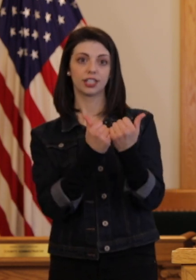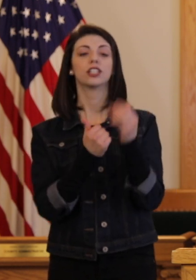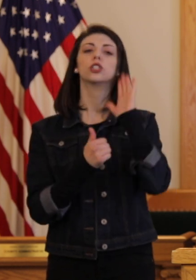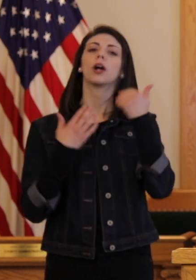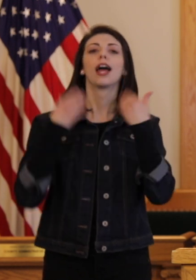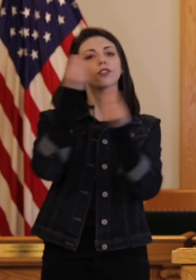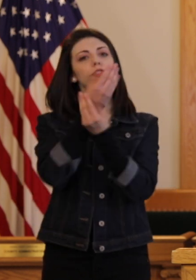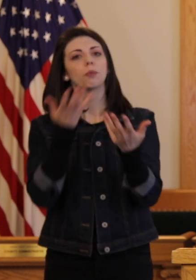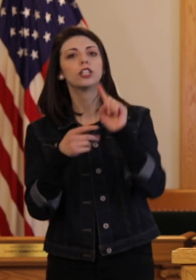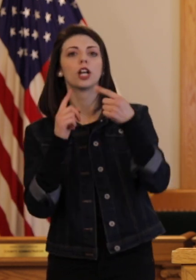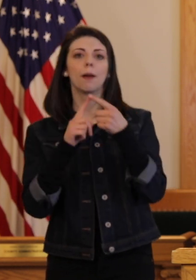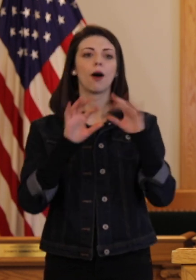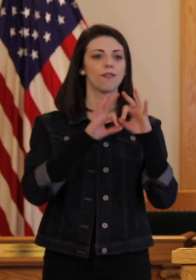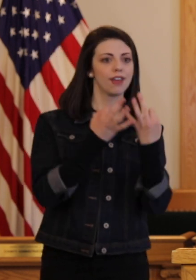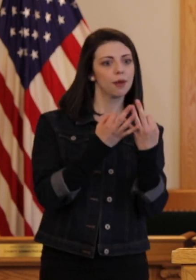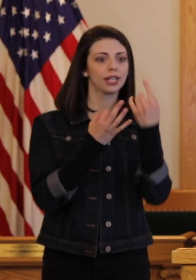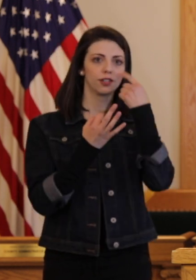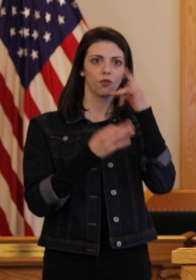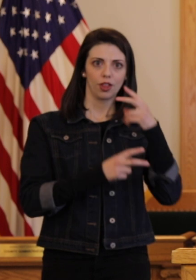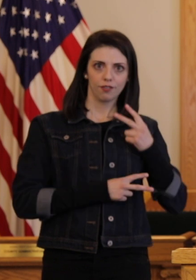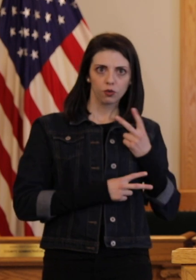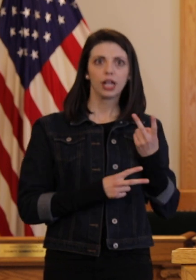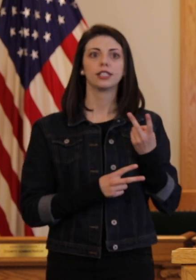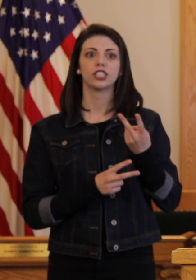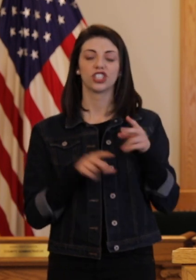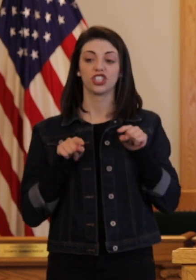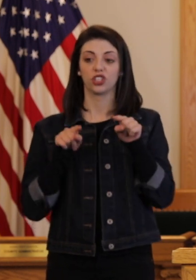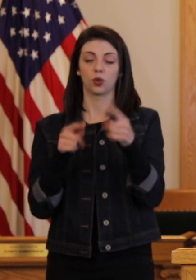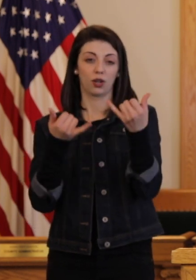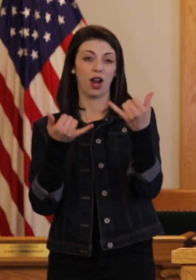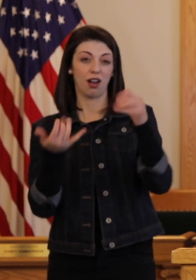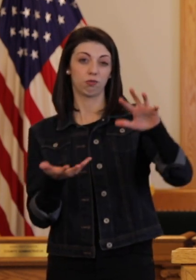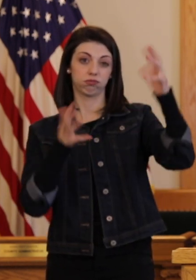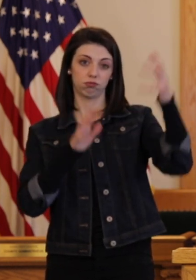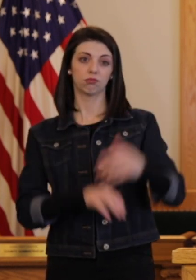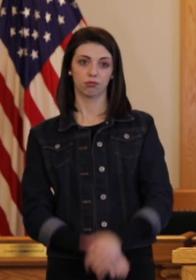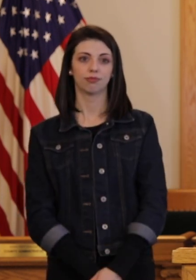and their families about obtaining benefits during the coronavirus outbreak. Jamie?